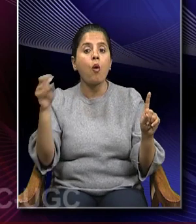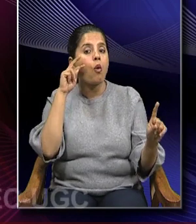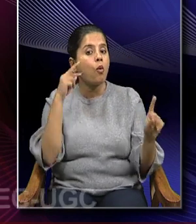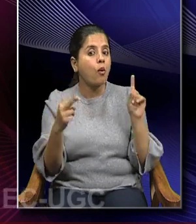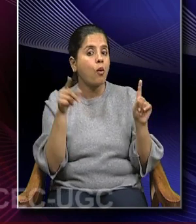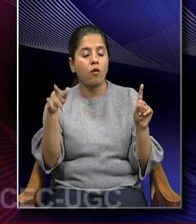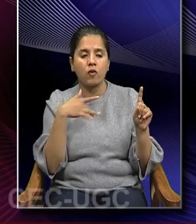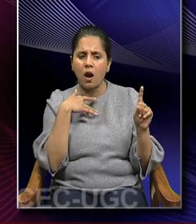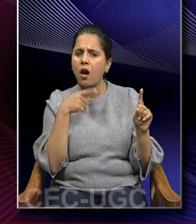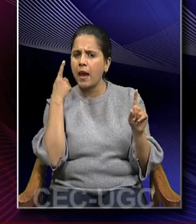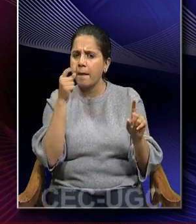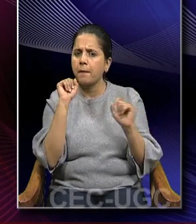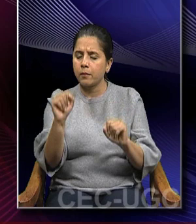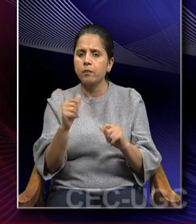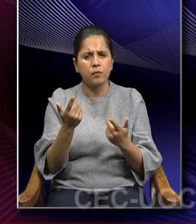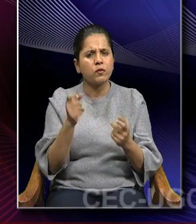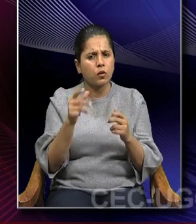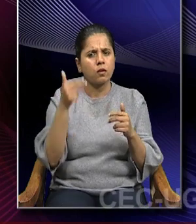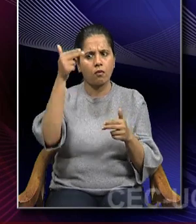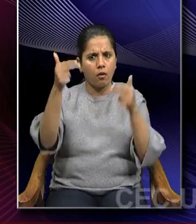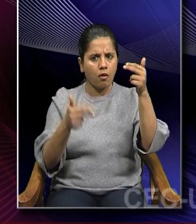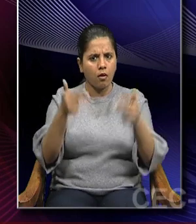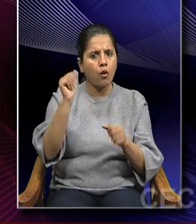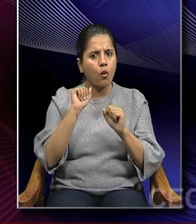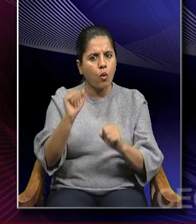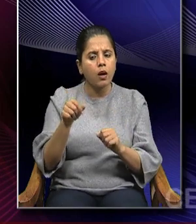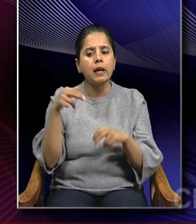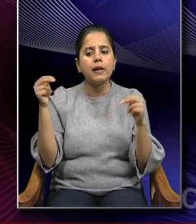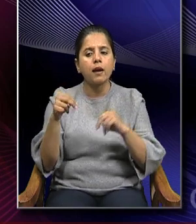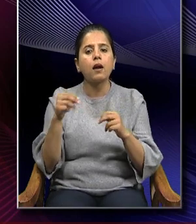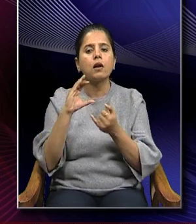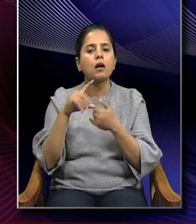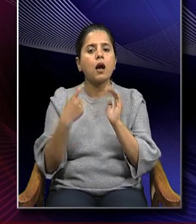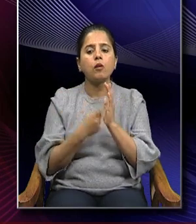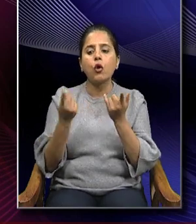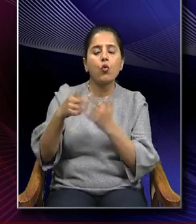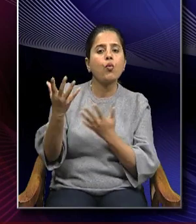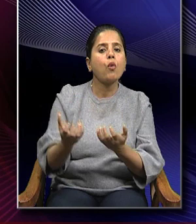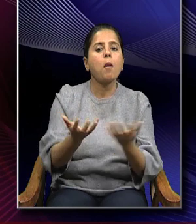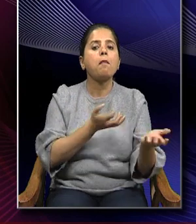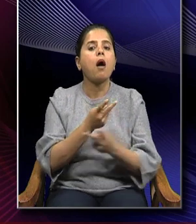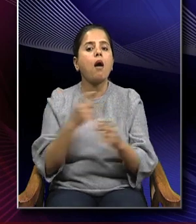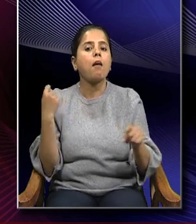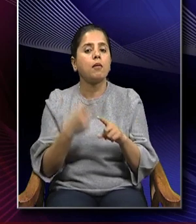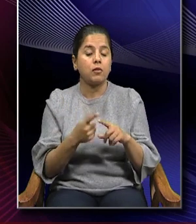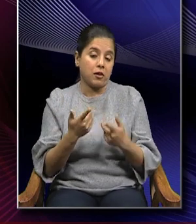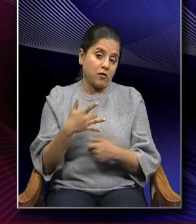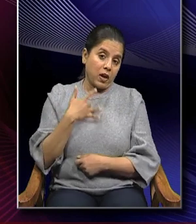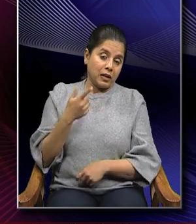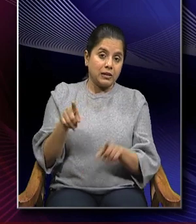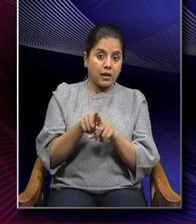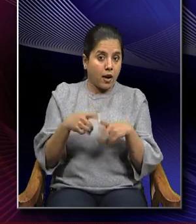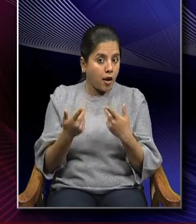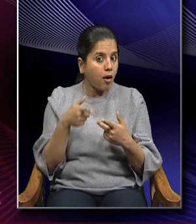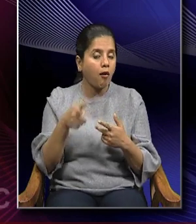different purposes. So, why not position them according to the requirement of customers? So, that can also be a kind of a way